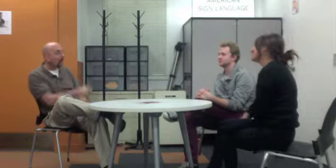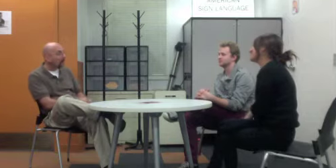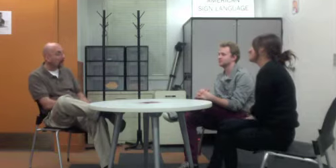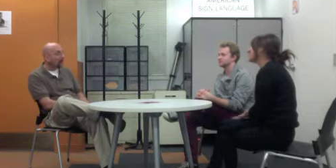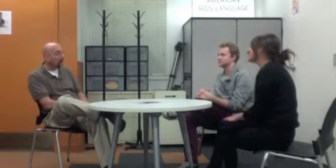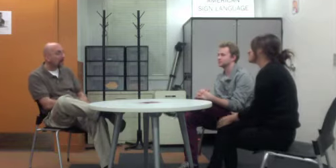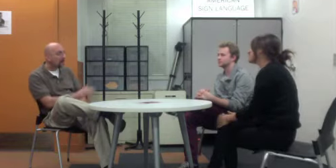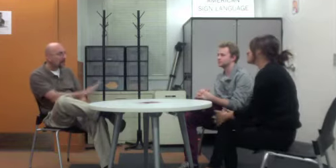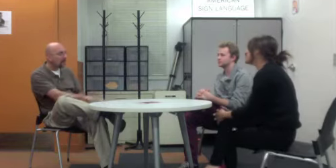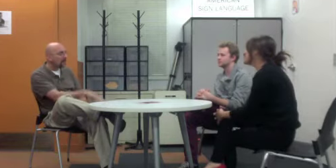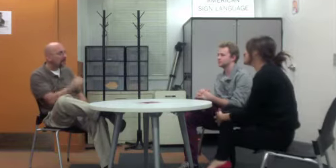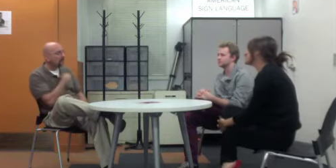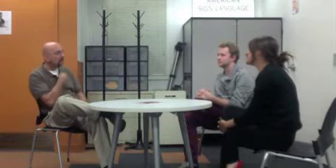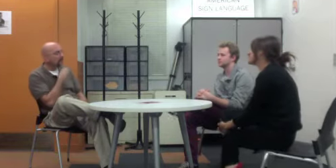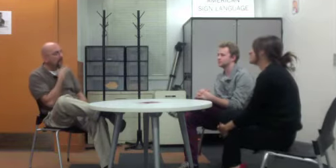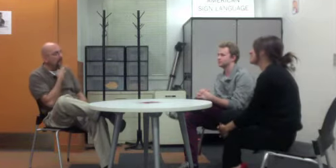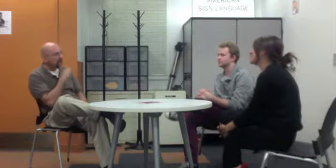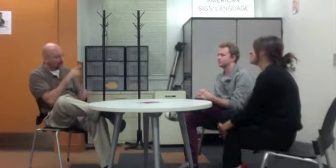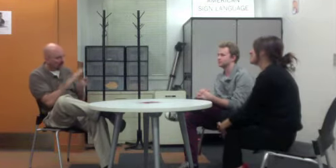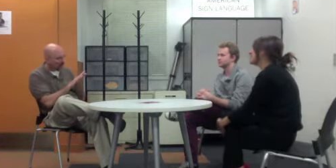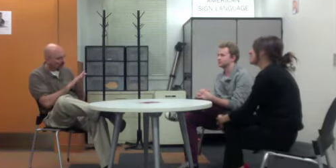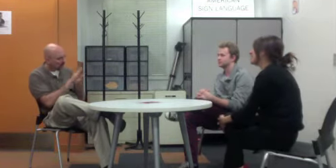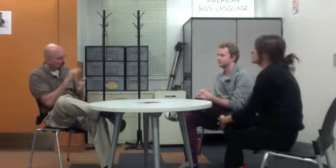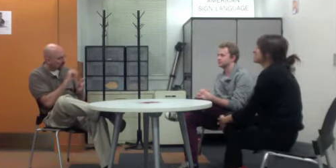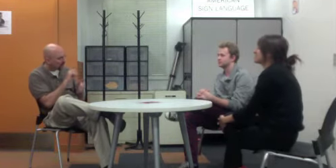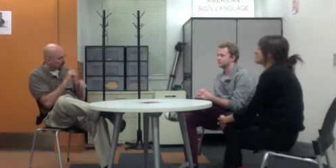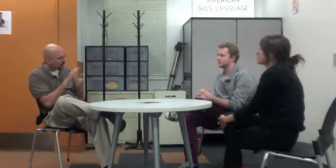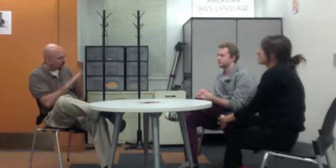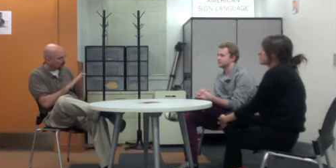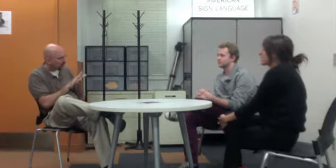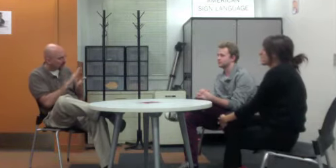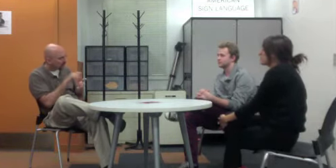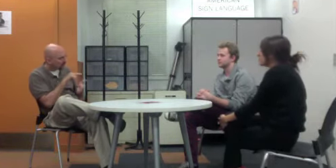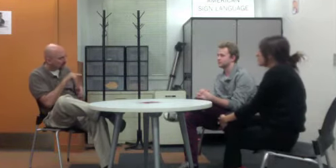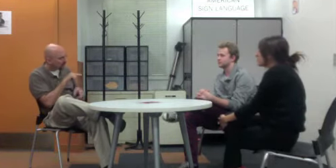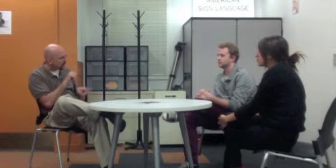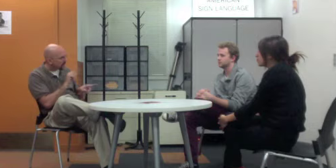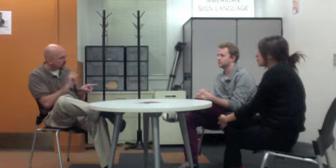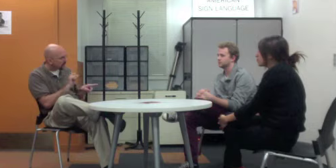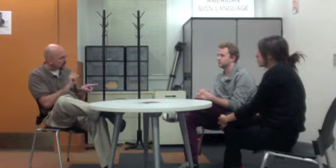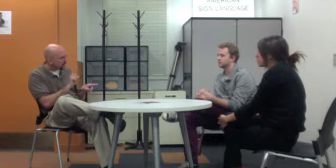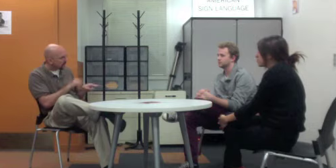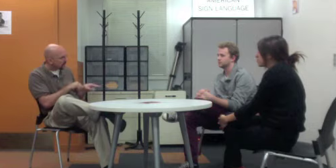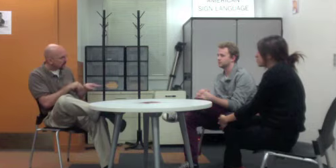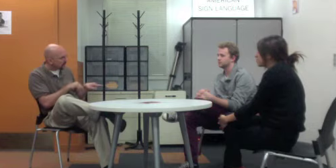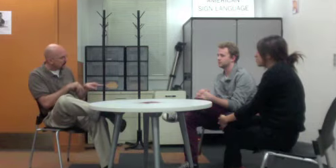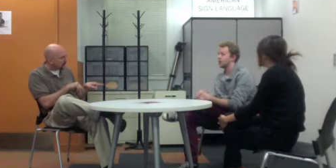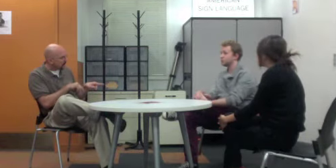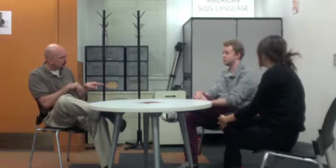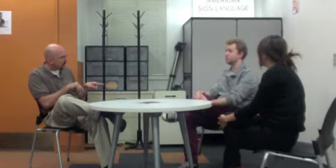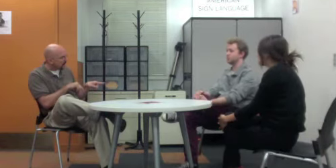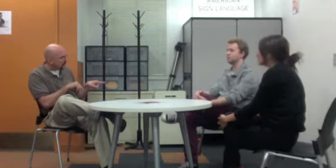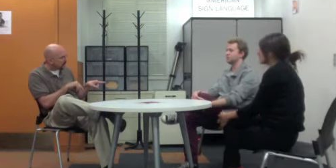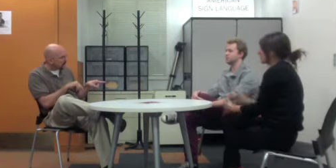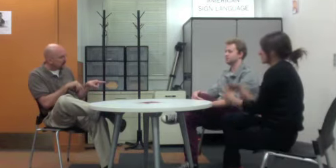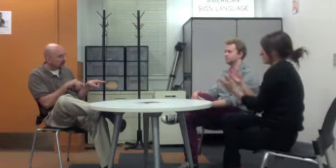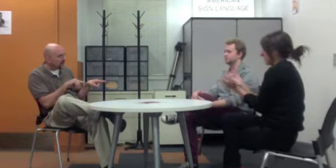That is really interesting. So I'm curious. Which college do you go to? I'm a student here at Columbia.